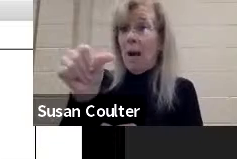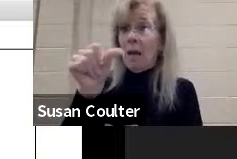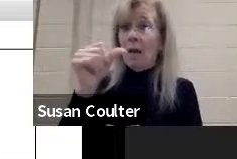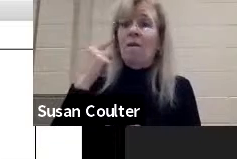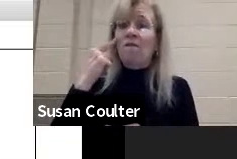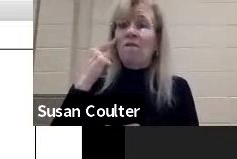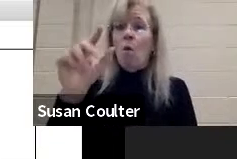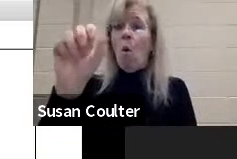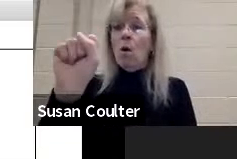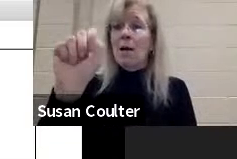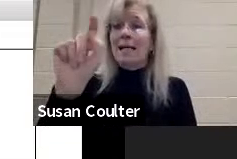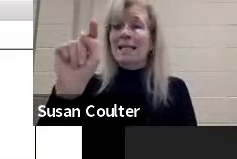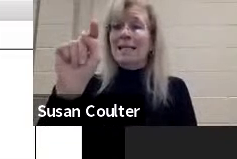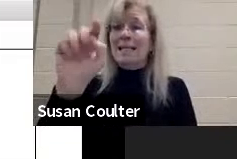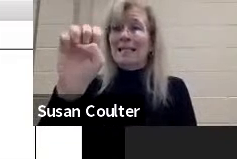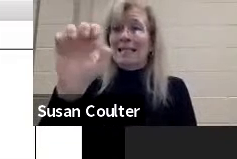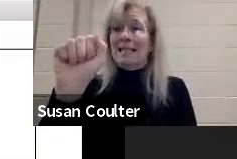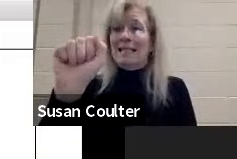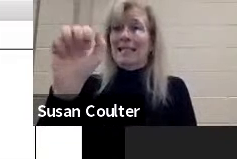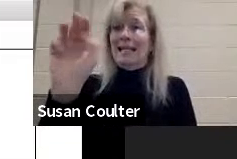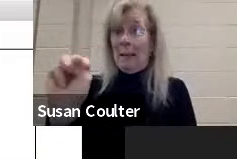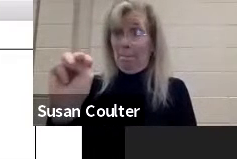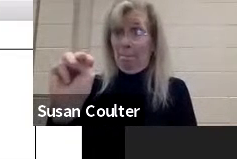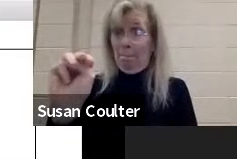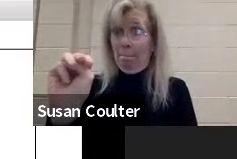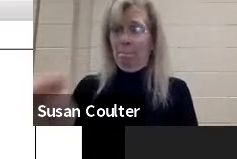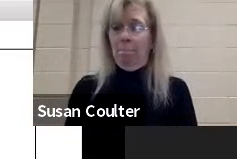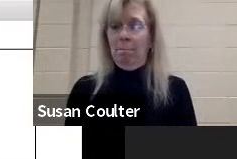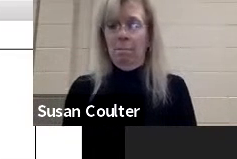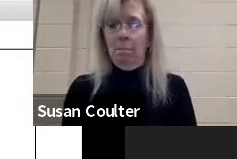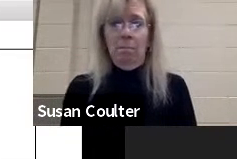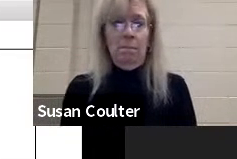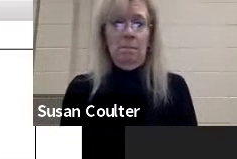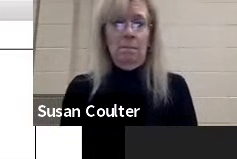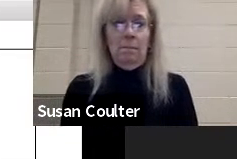The button for steam.